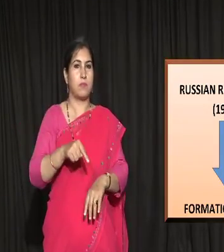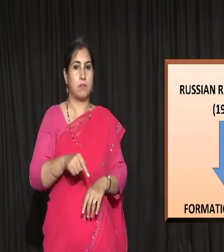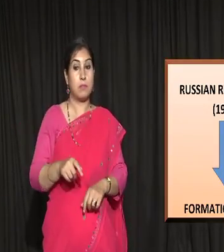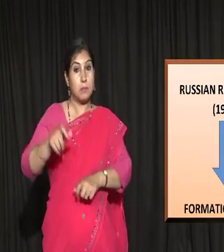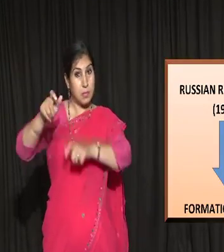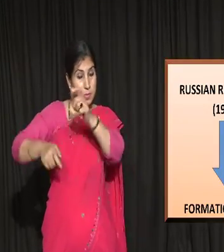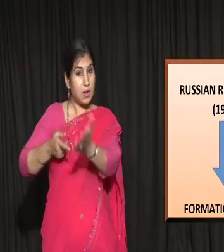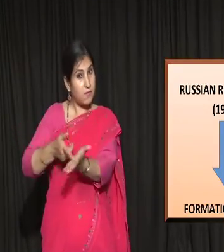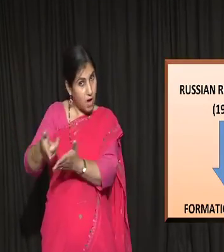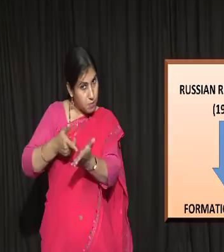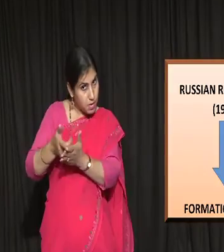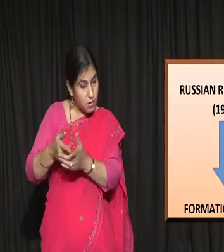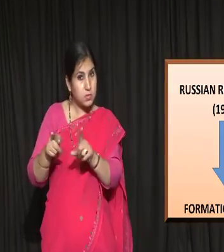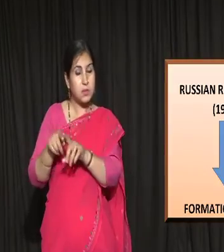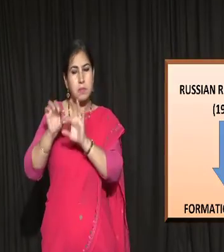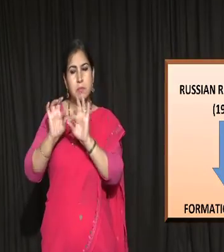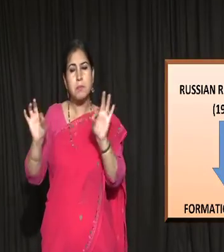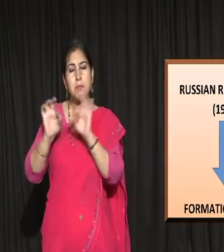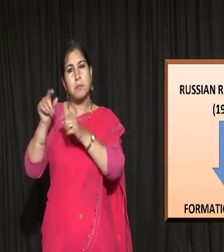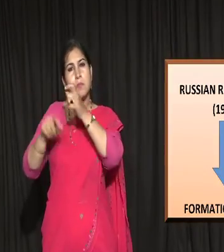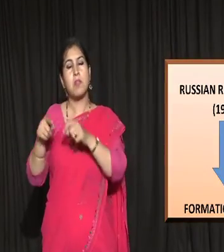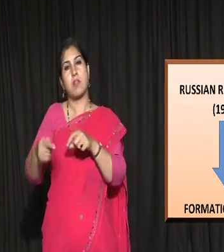Farmers and common people were its members.